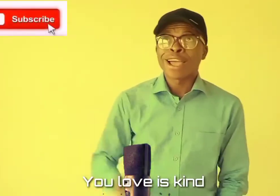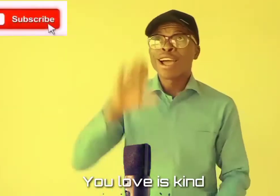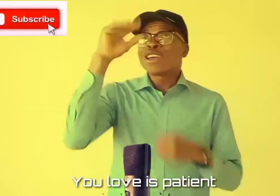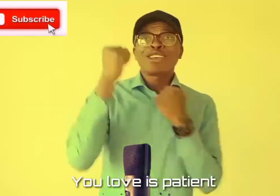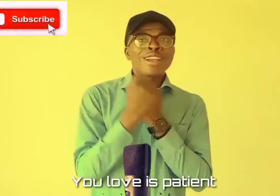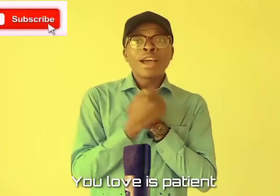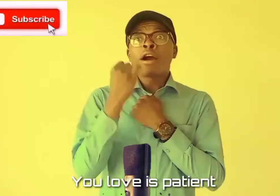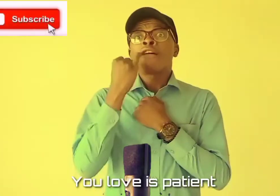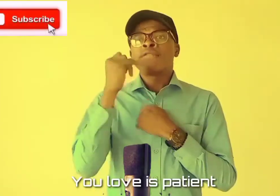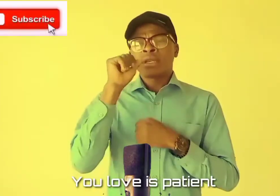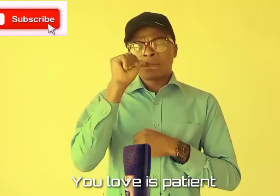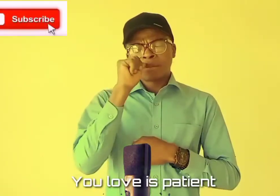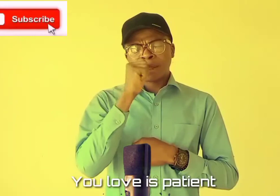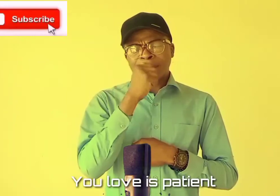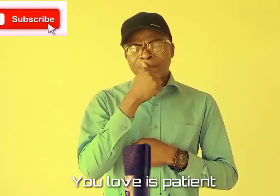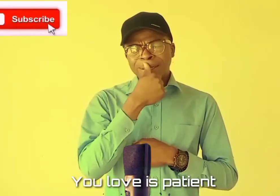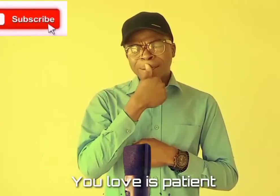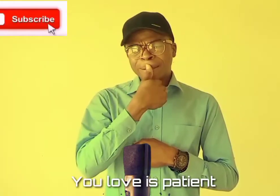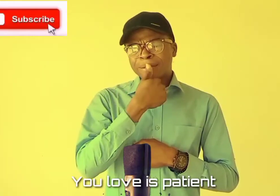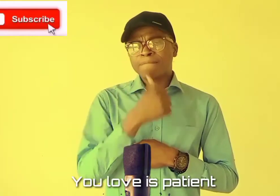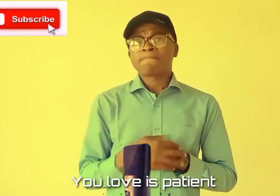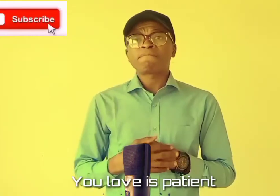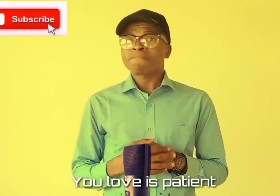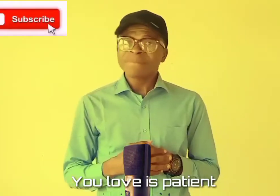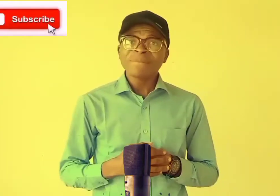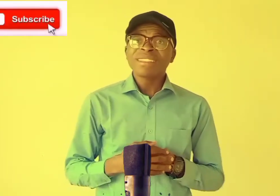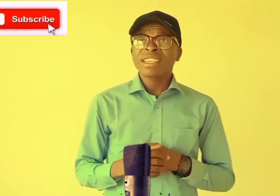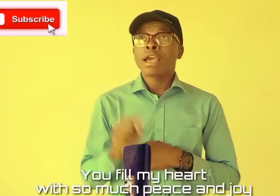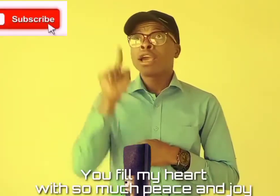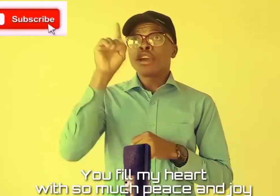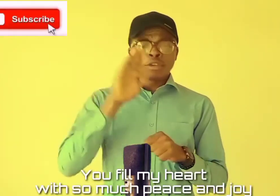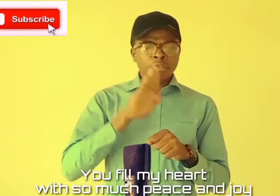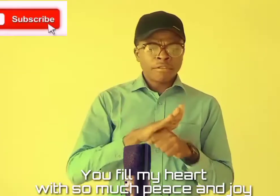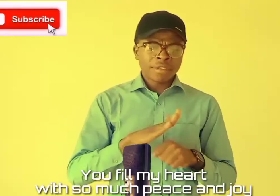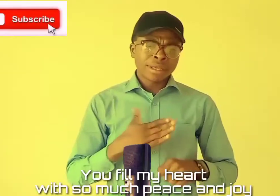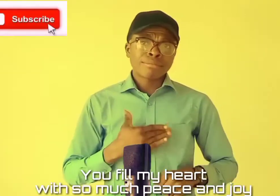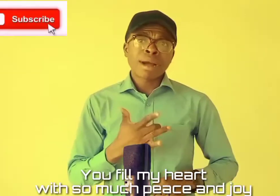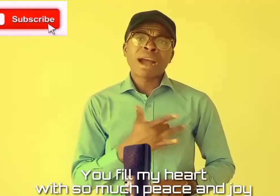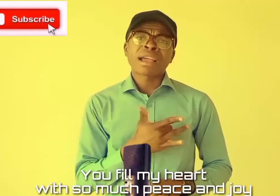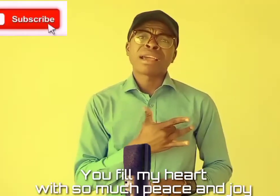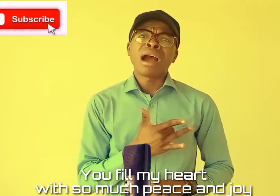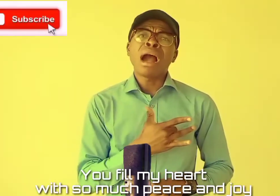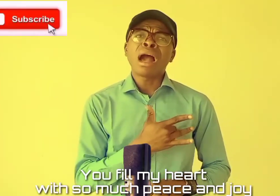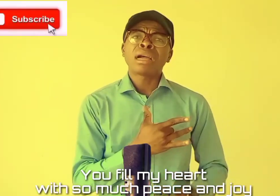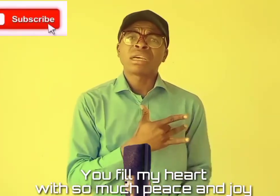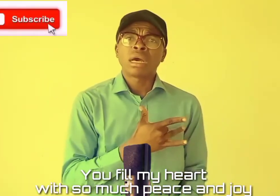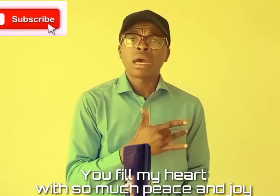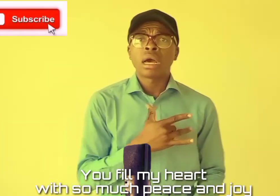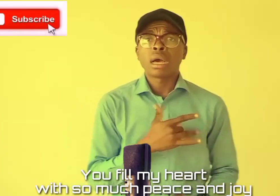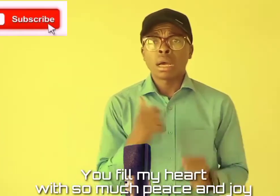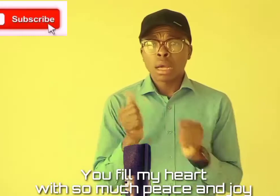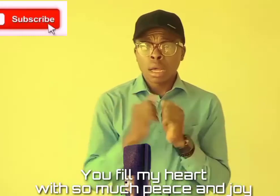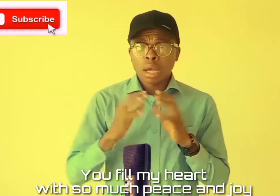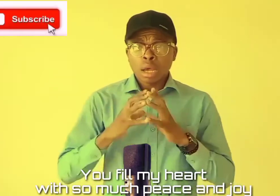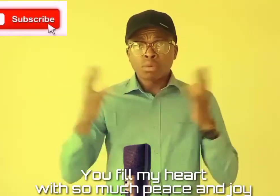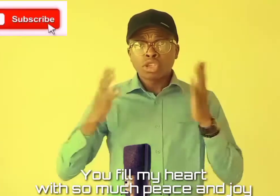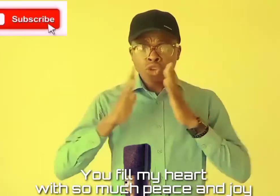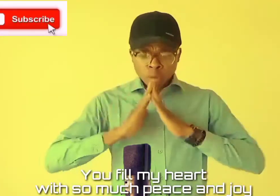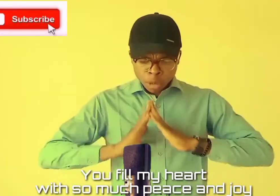your love is patient. You fill my heart with so much